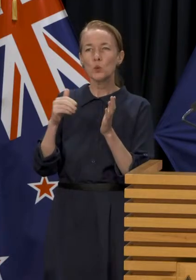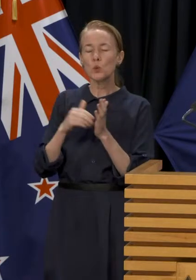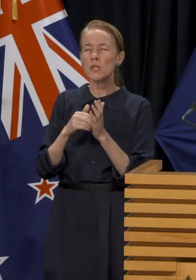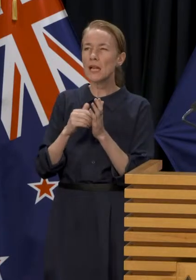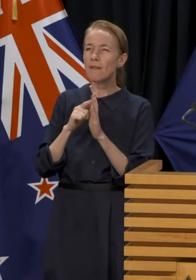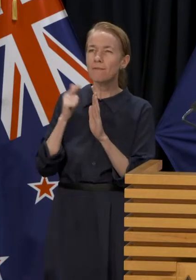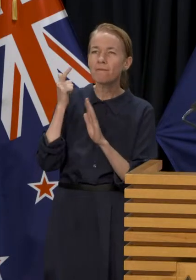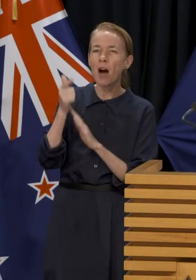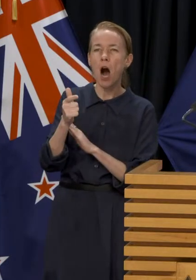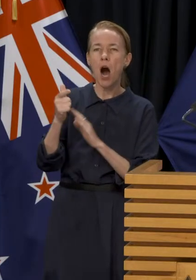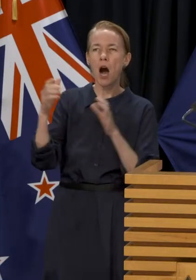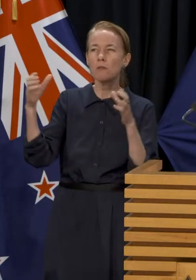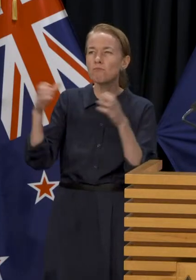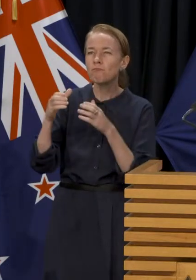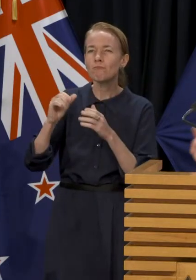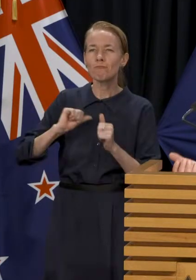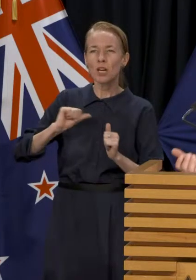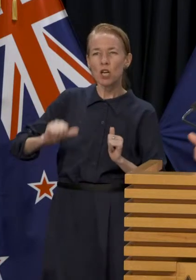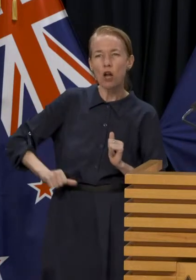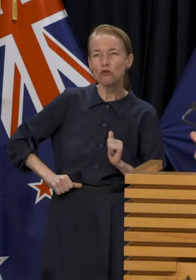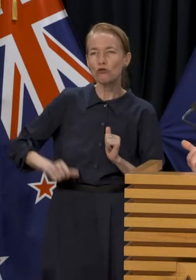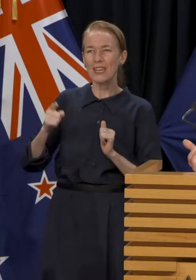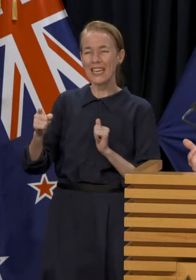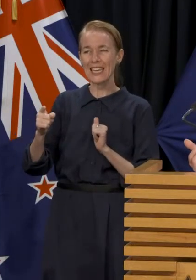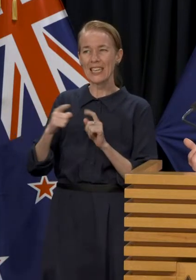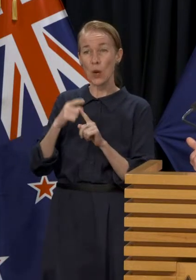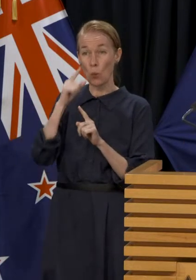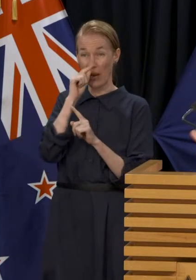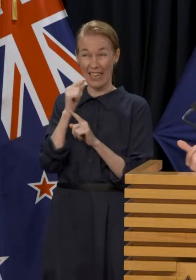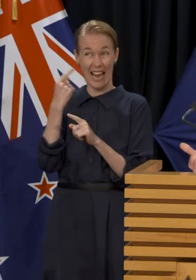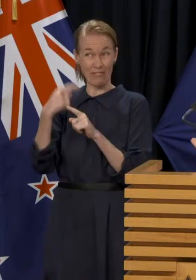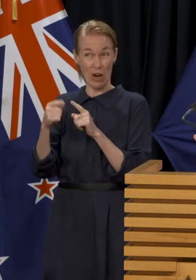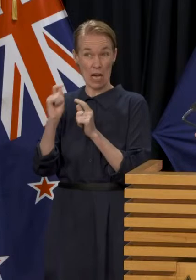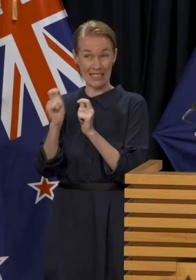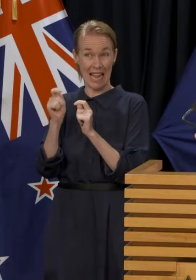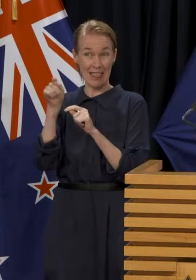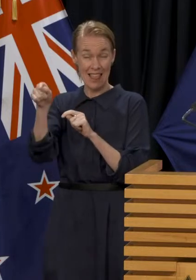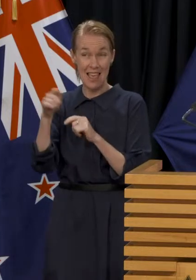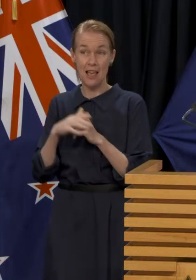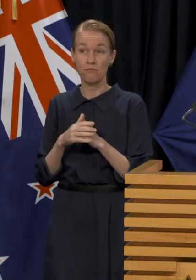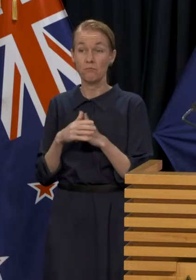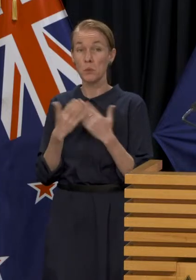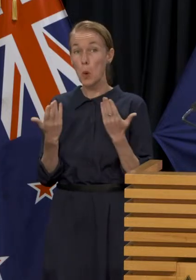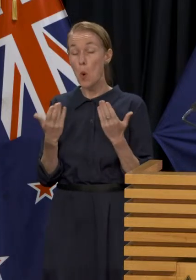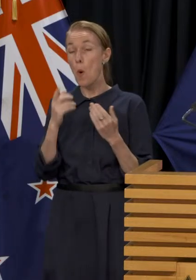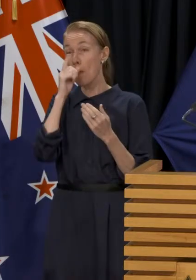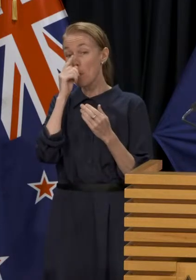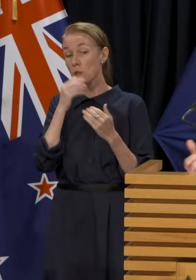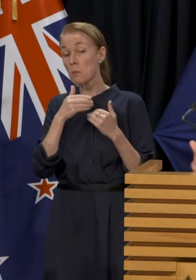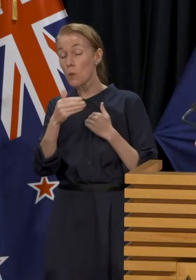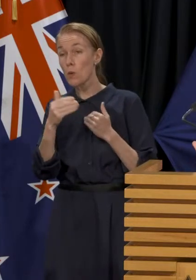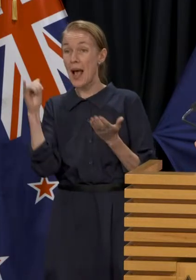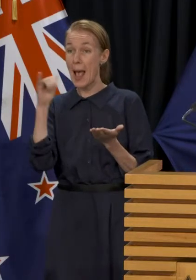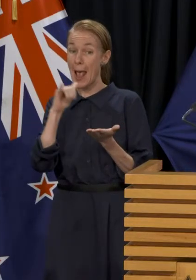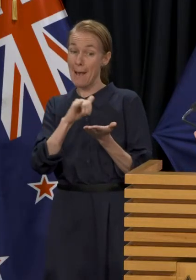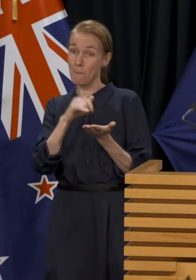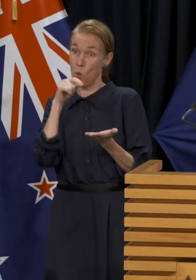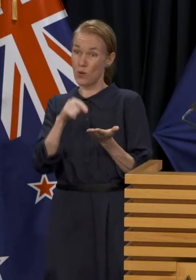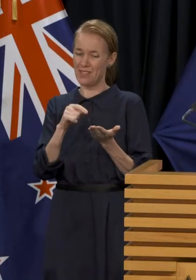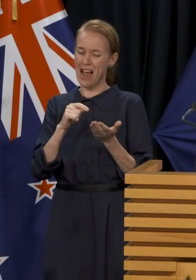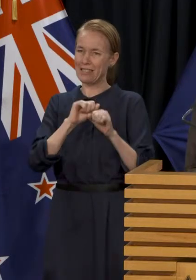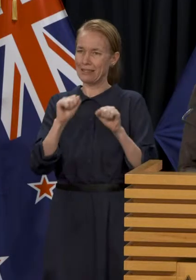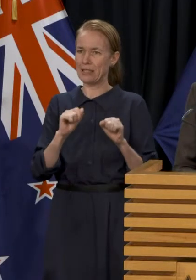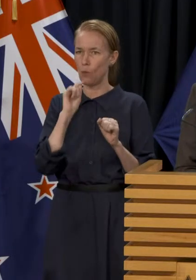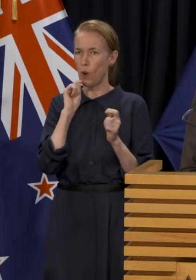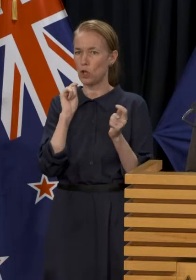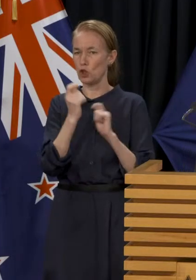here, or it may be something depending on the arrangements we have at the airport. Once we start to think about bringing people in